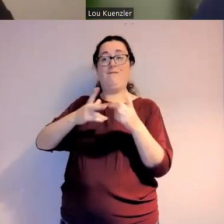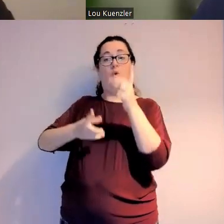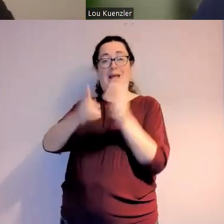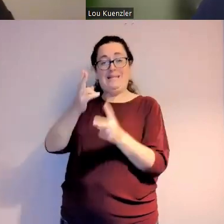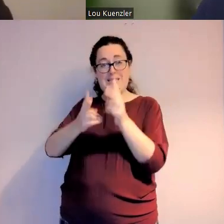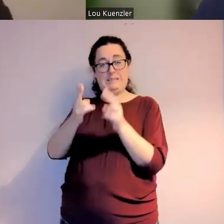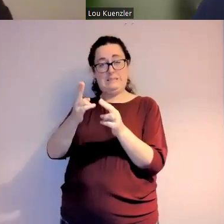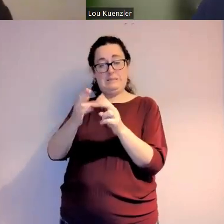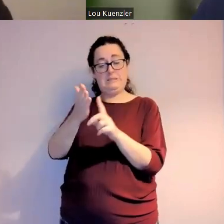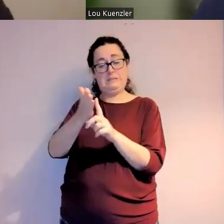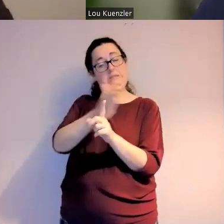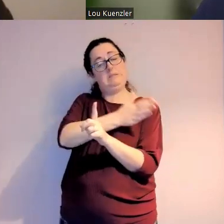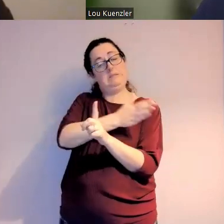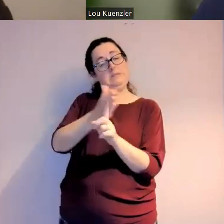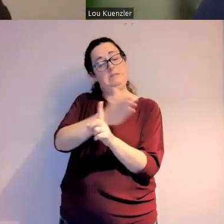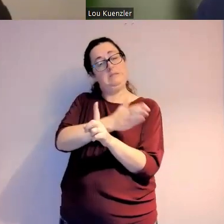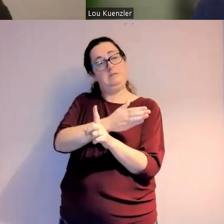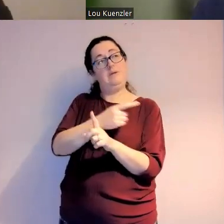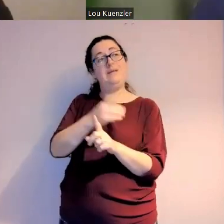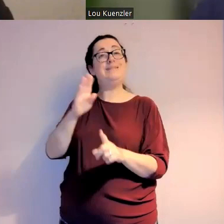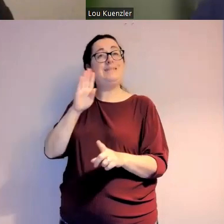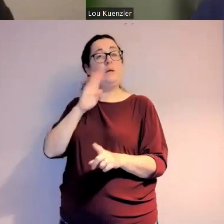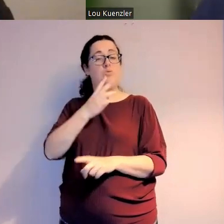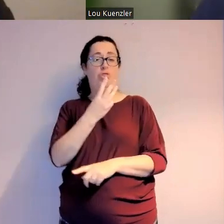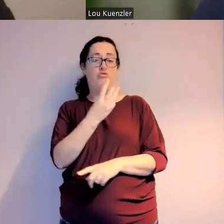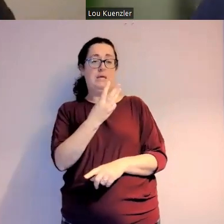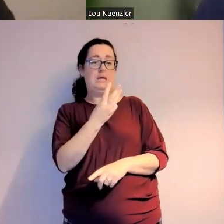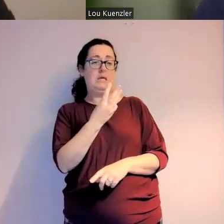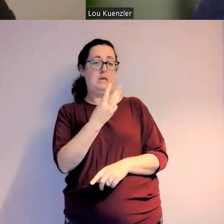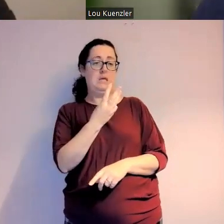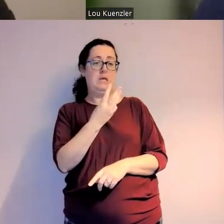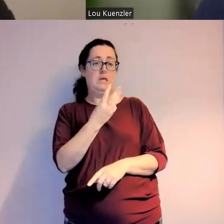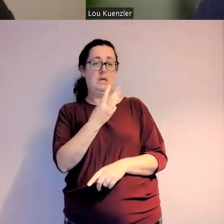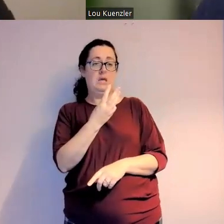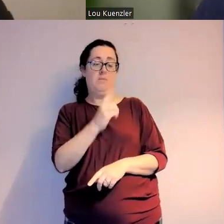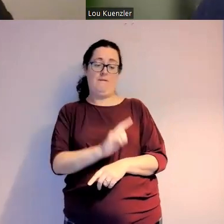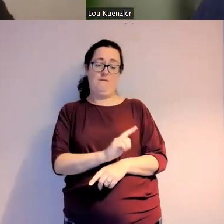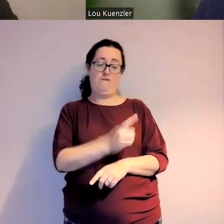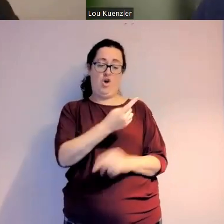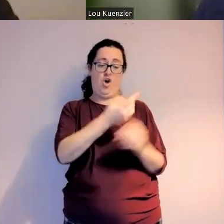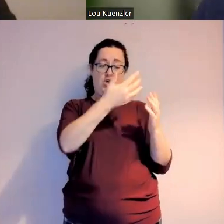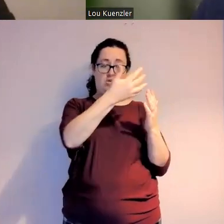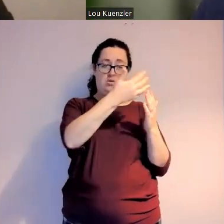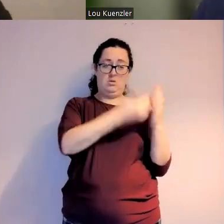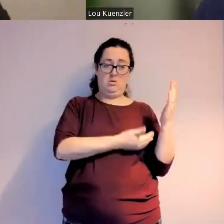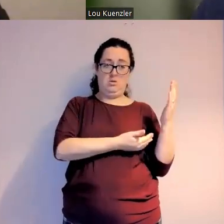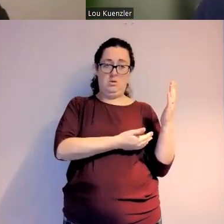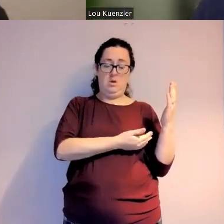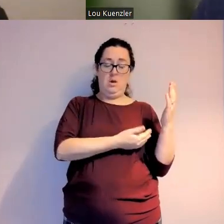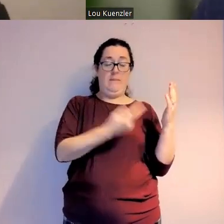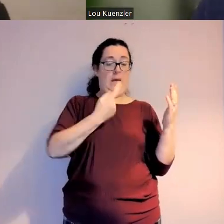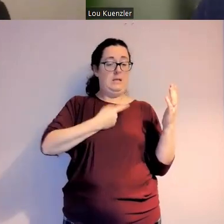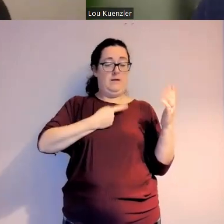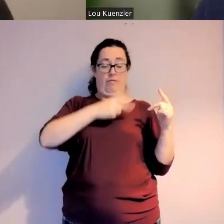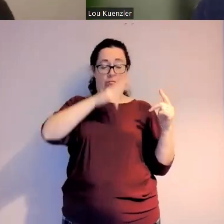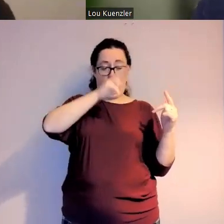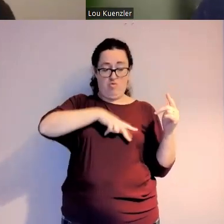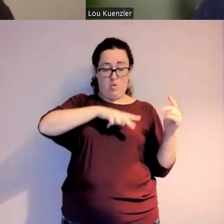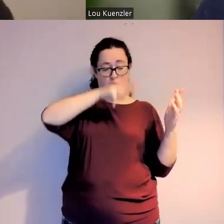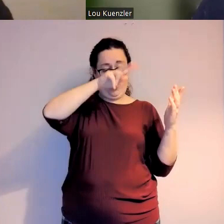is probably it sounds like just 3 drafts probably, because but the first draft has got so many times I've gone through it that